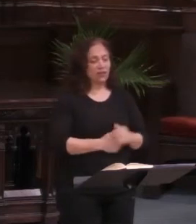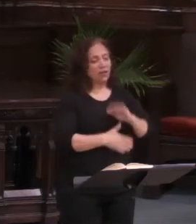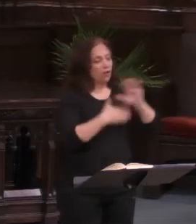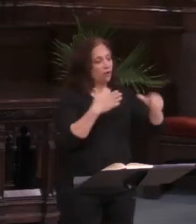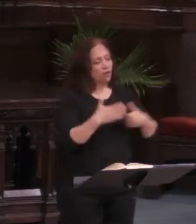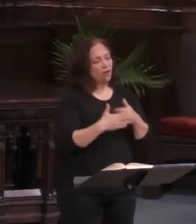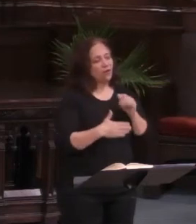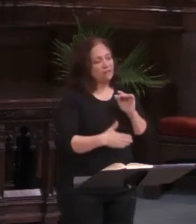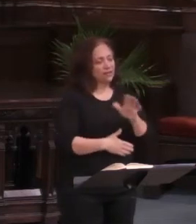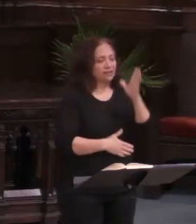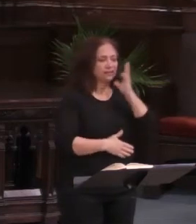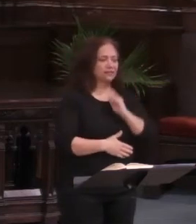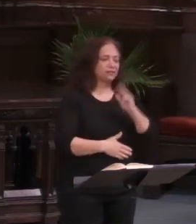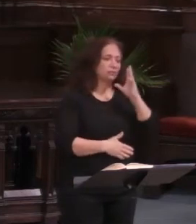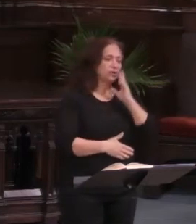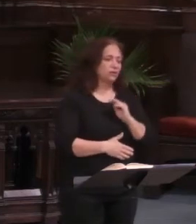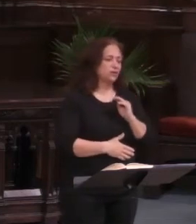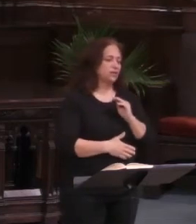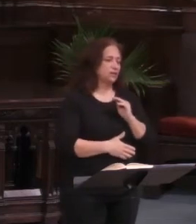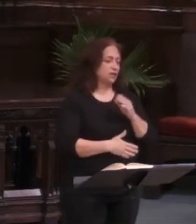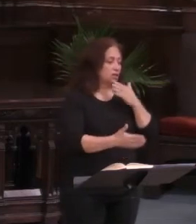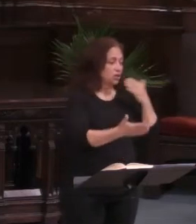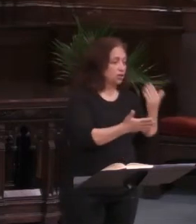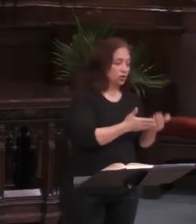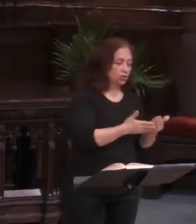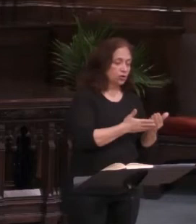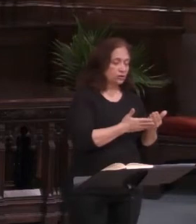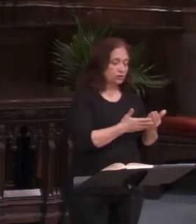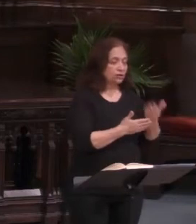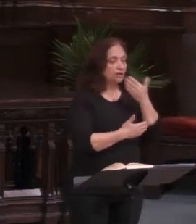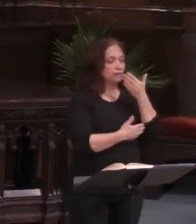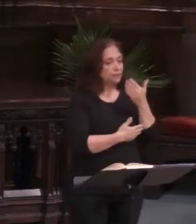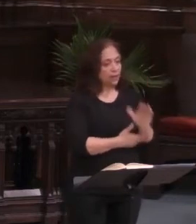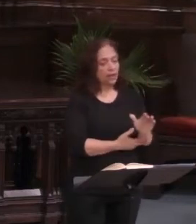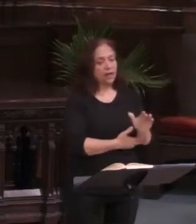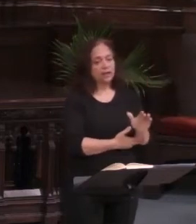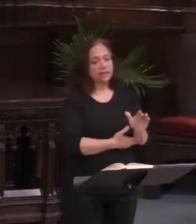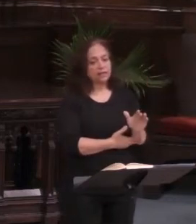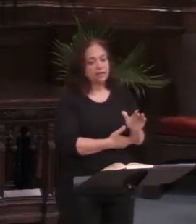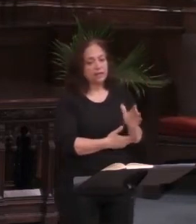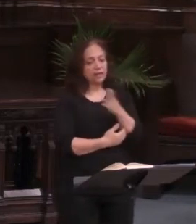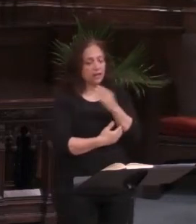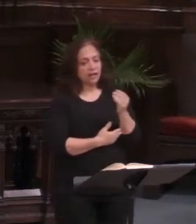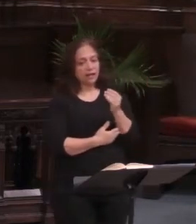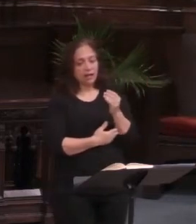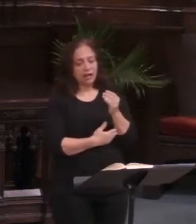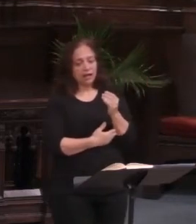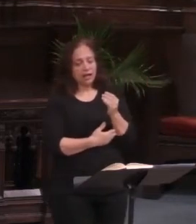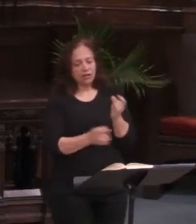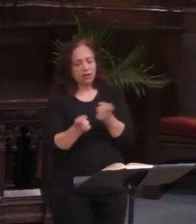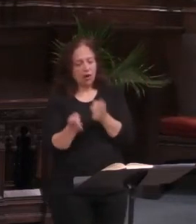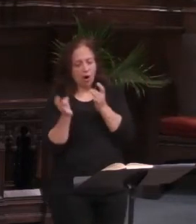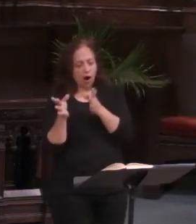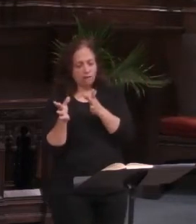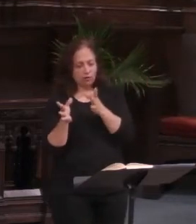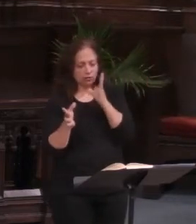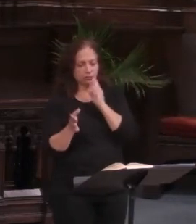his experiences, the good, the bad, and the downright